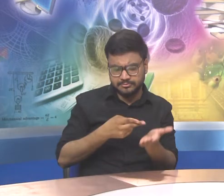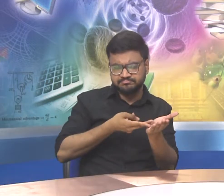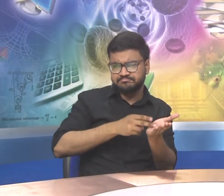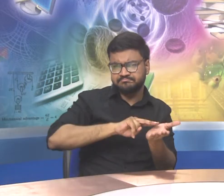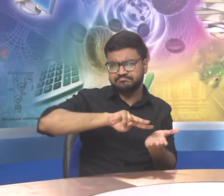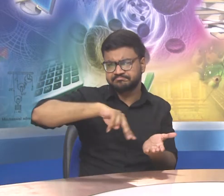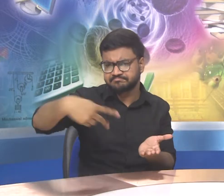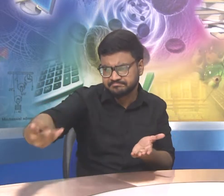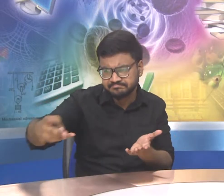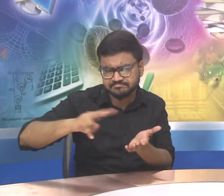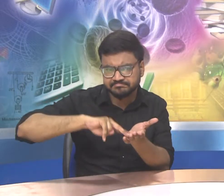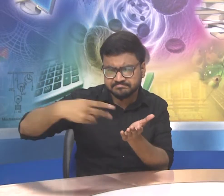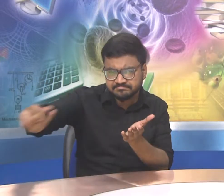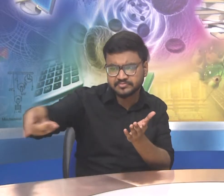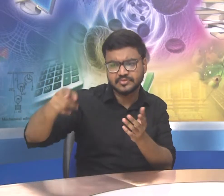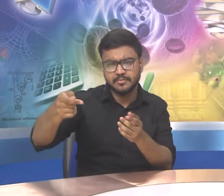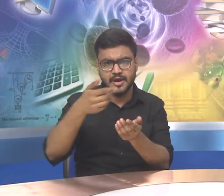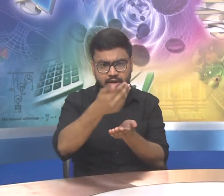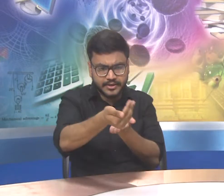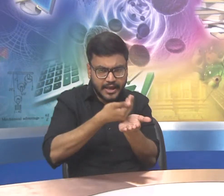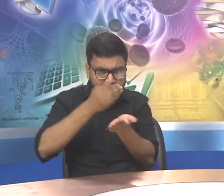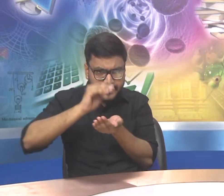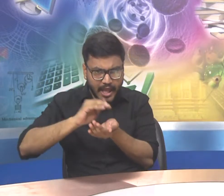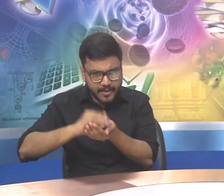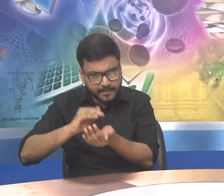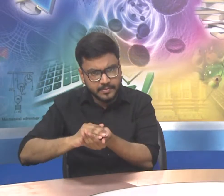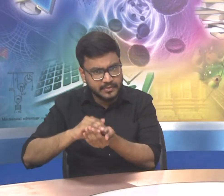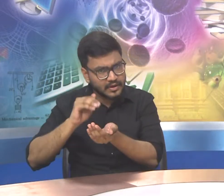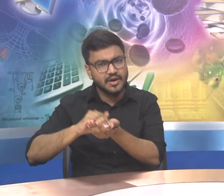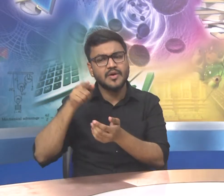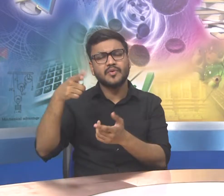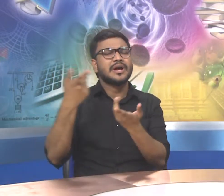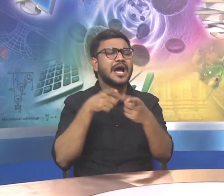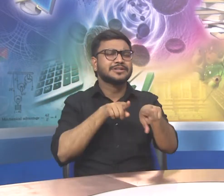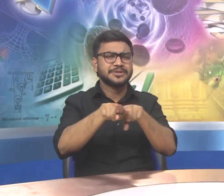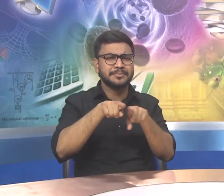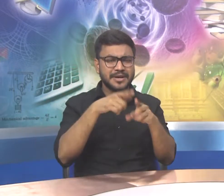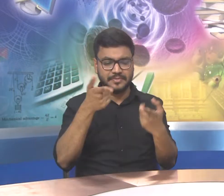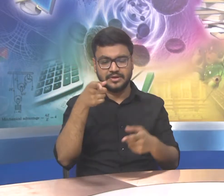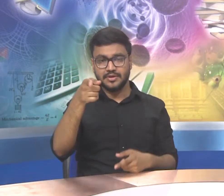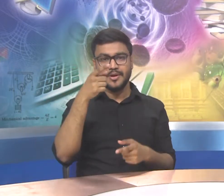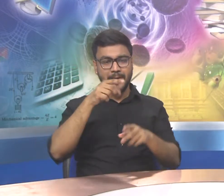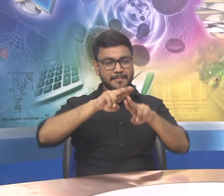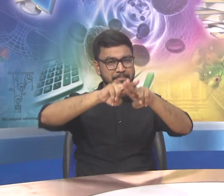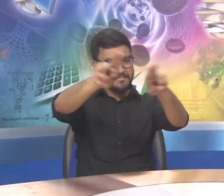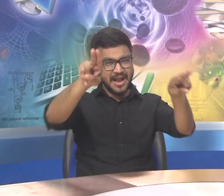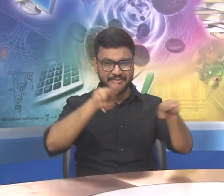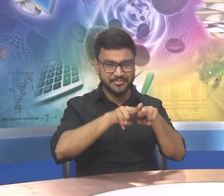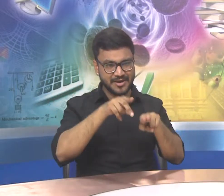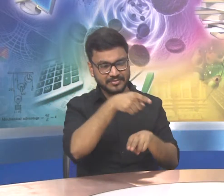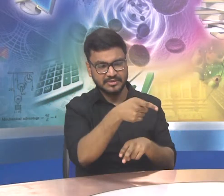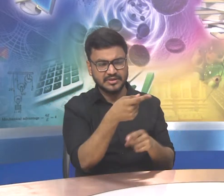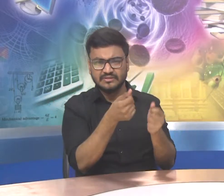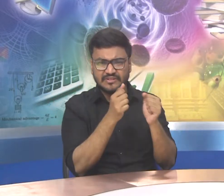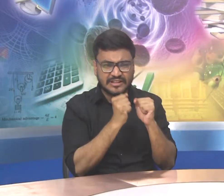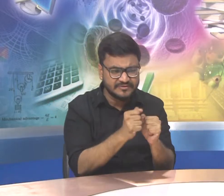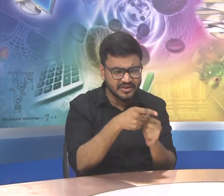Transfer means to move something or like money or a person from one place or